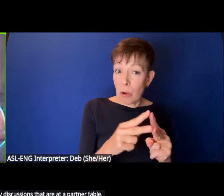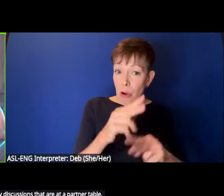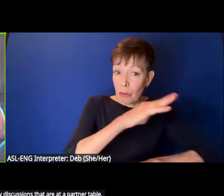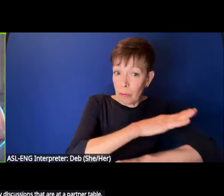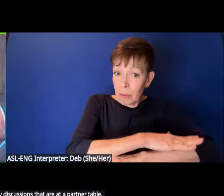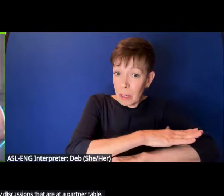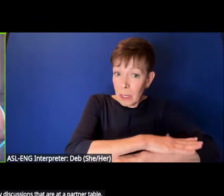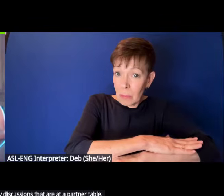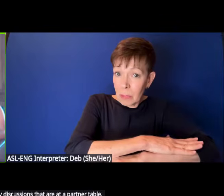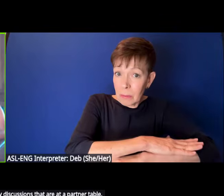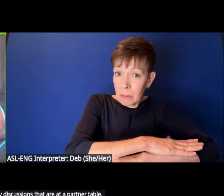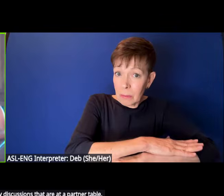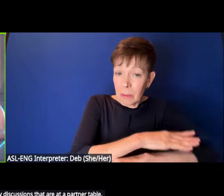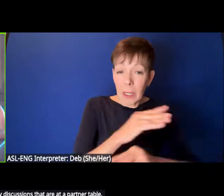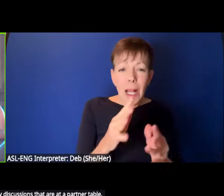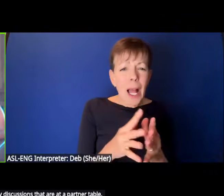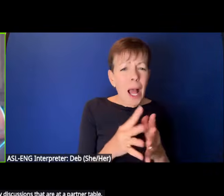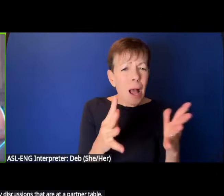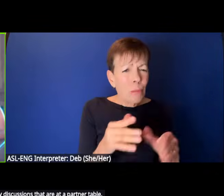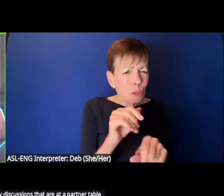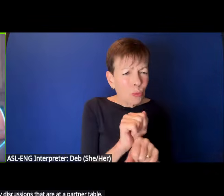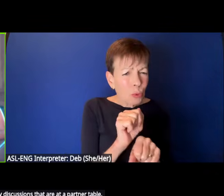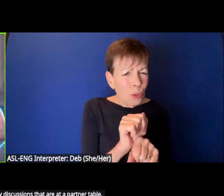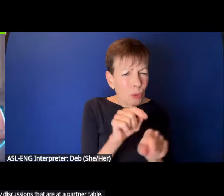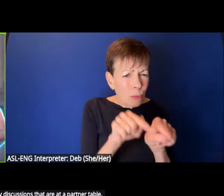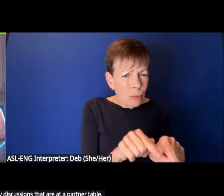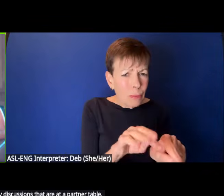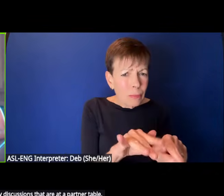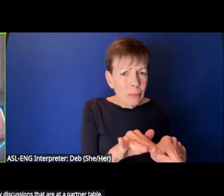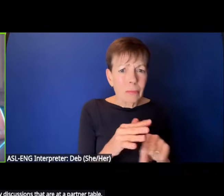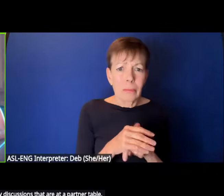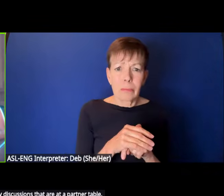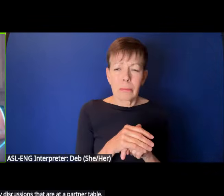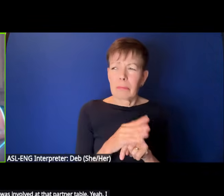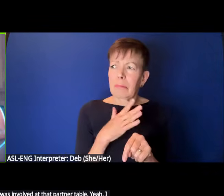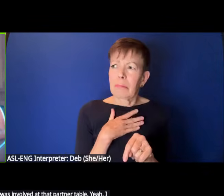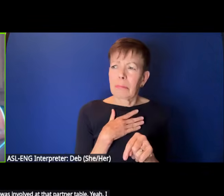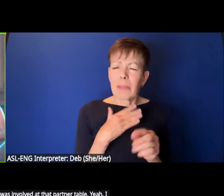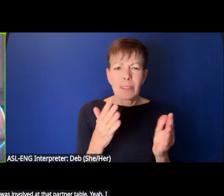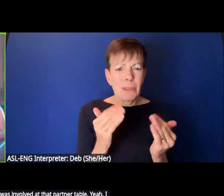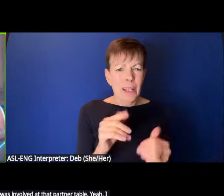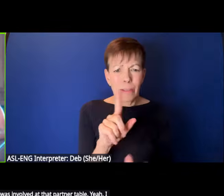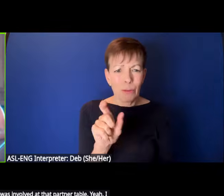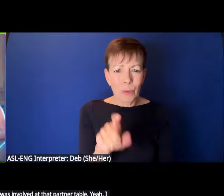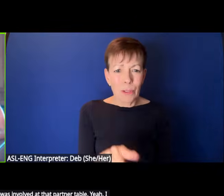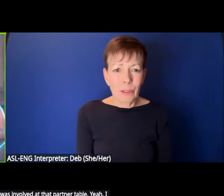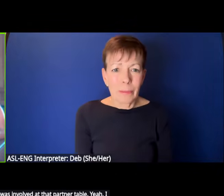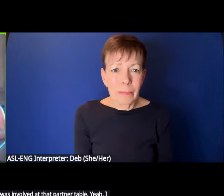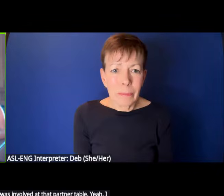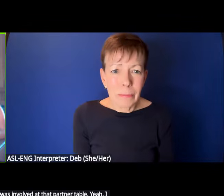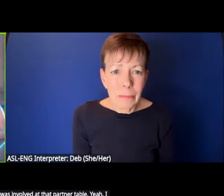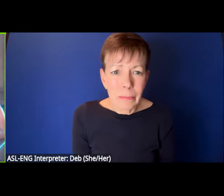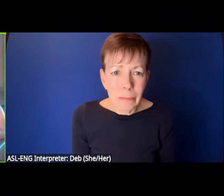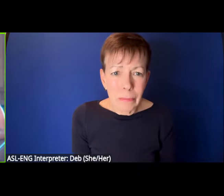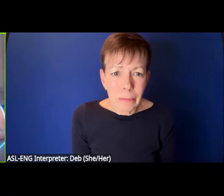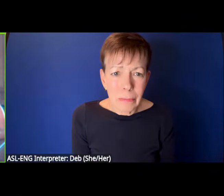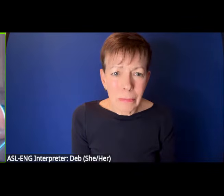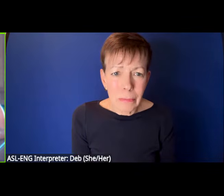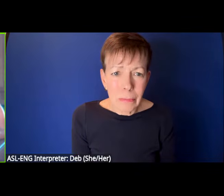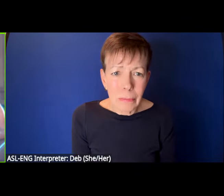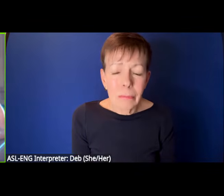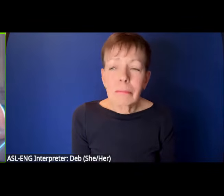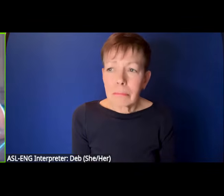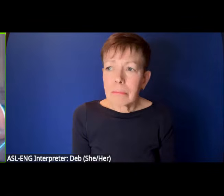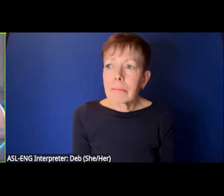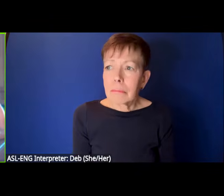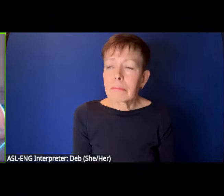work was involved at that partner table. Yeah, I guess that's my next question. And maybe. Yeah, I think you